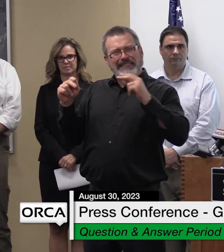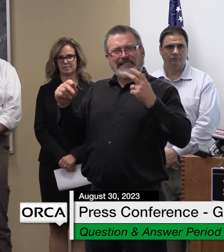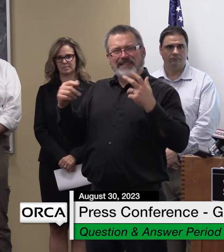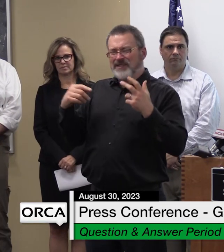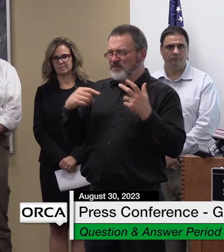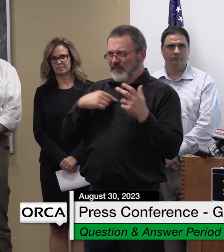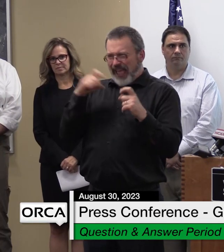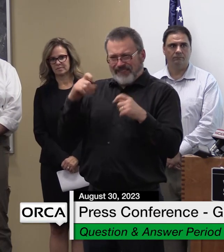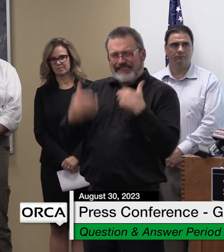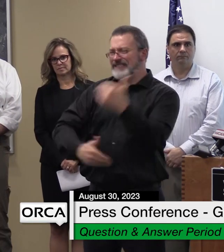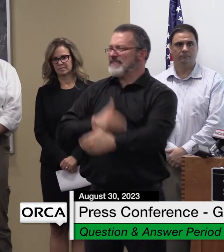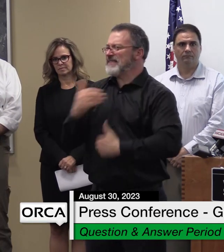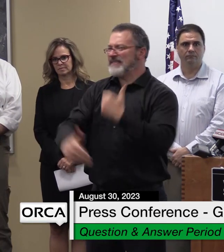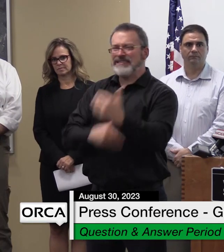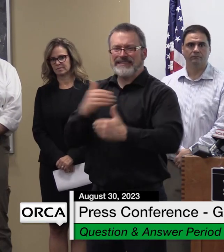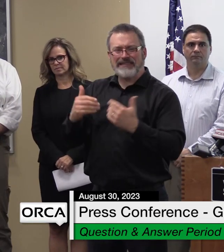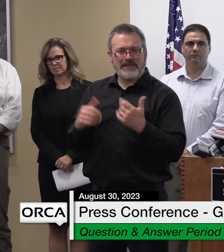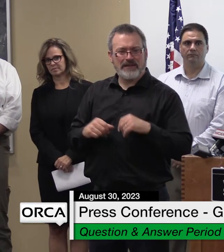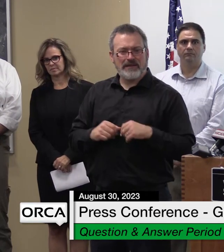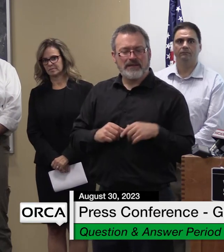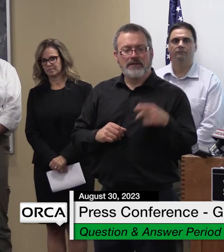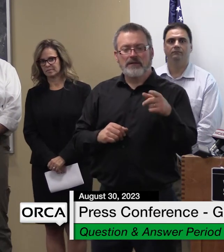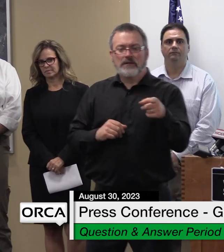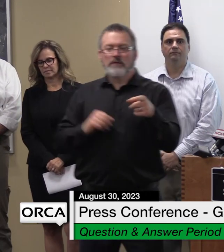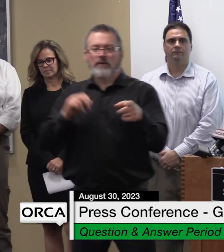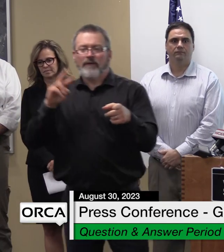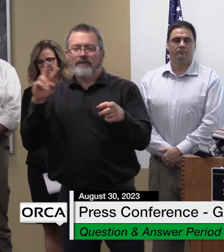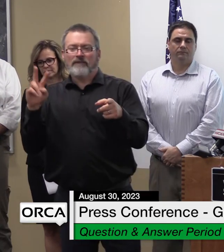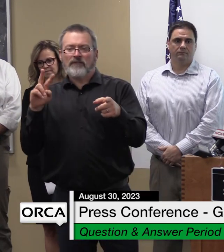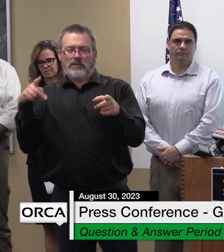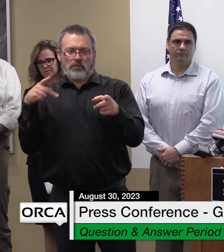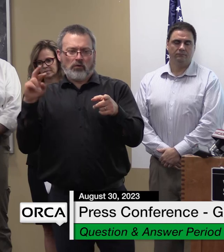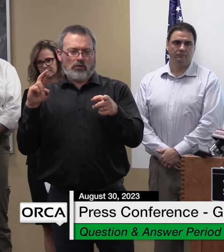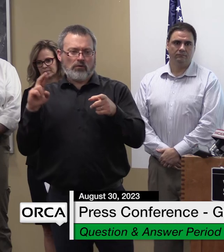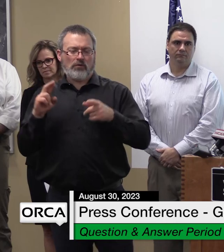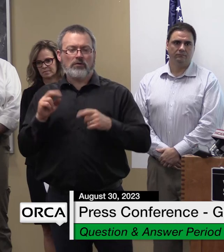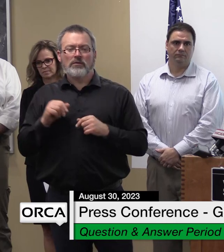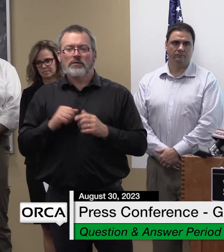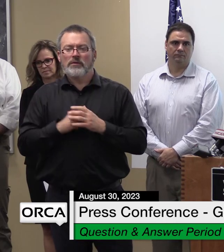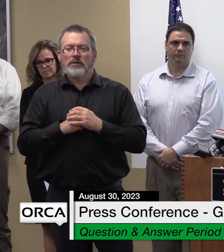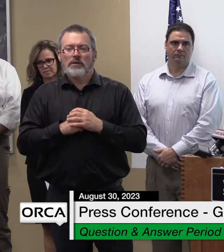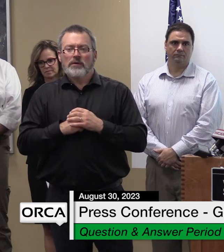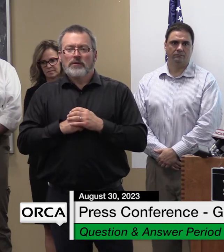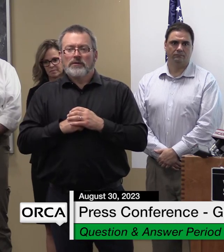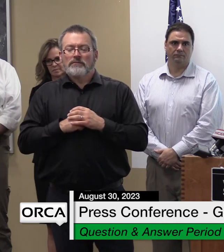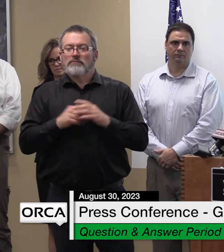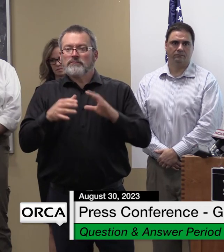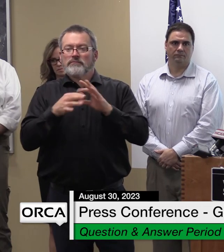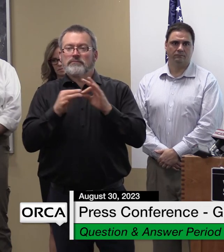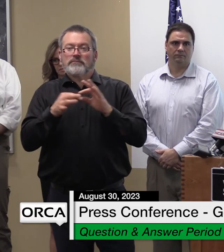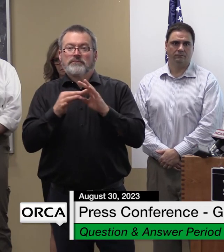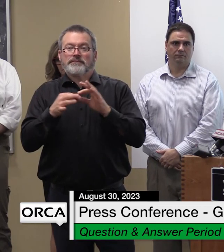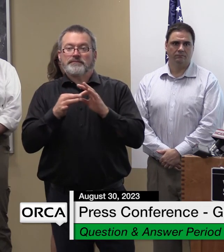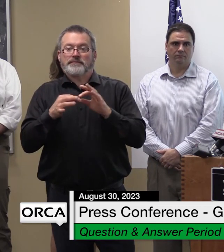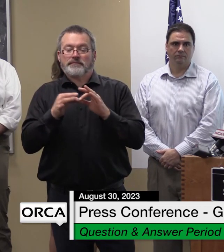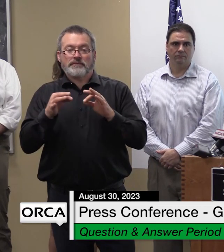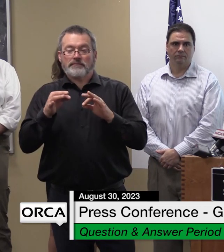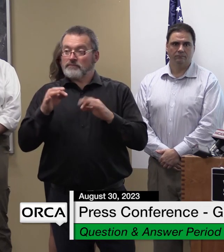mentioned last week trying to undertake some sort of measure to boost workforce capacity in the